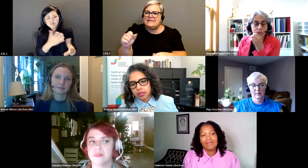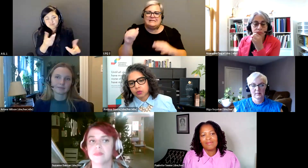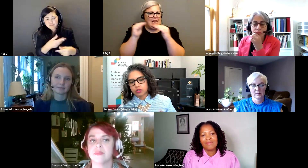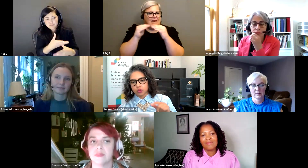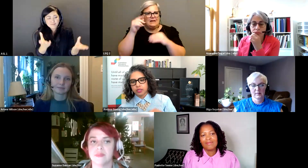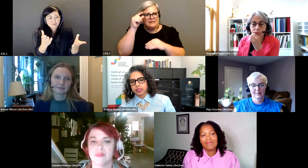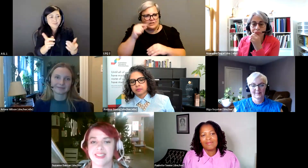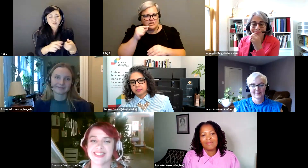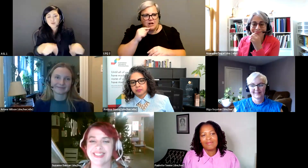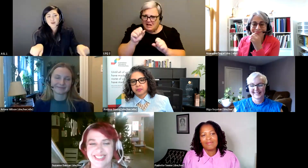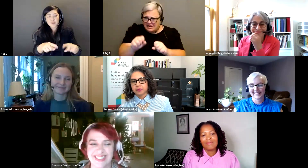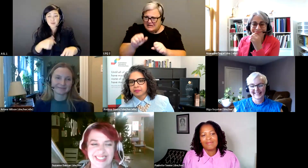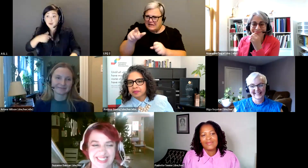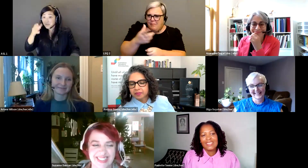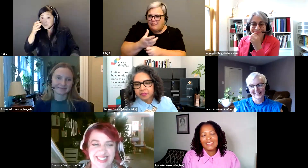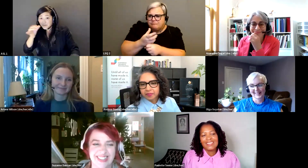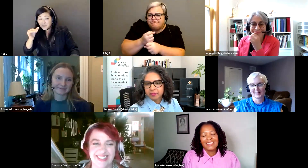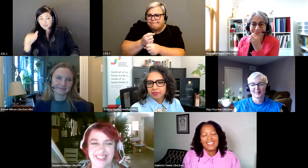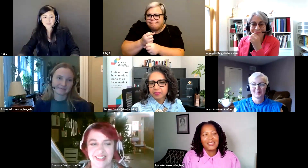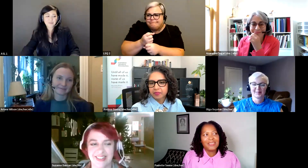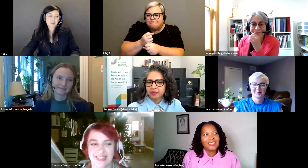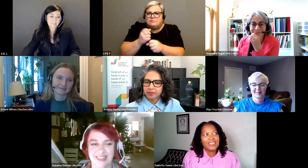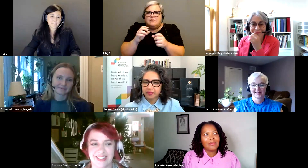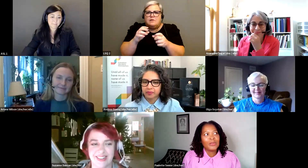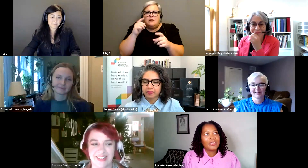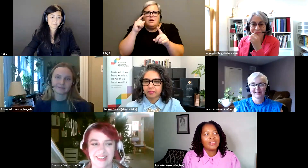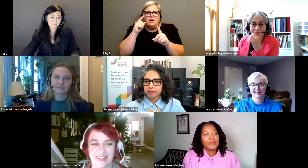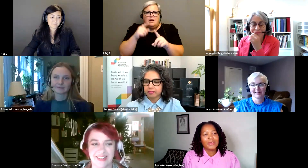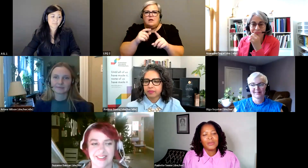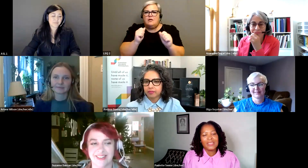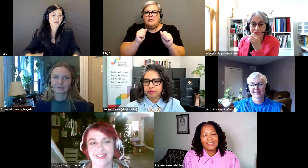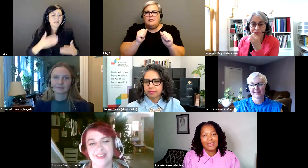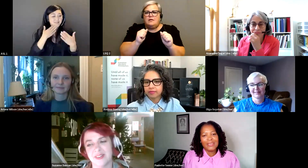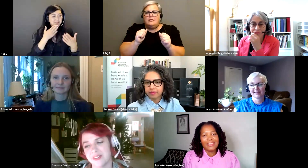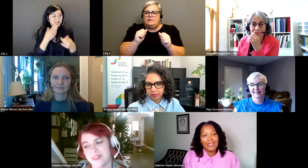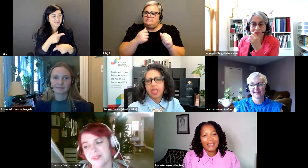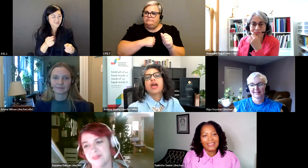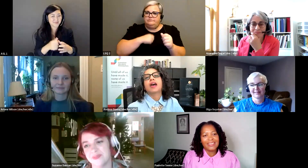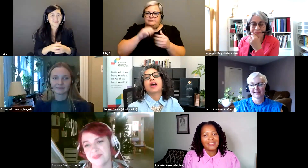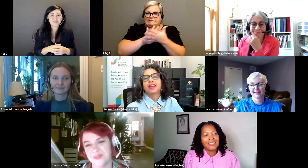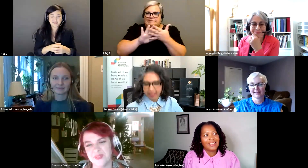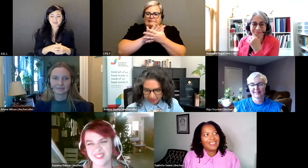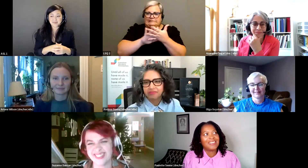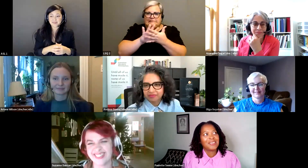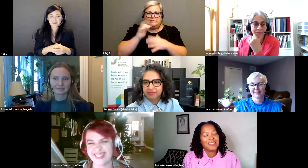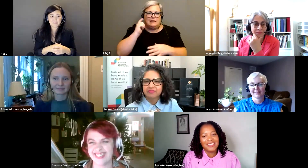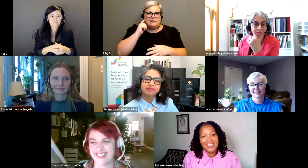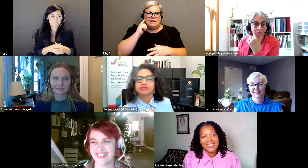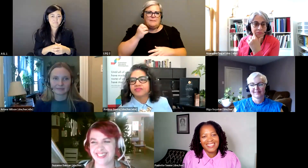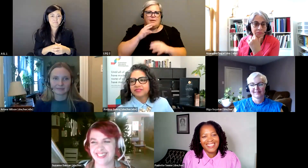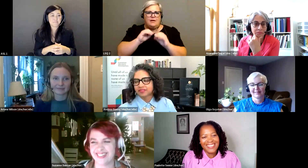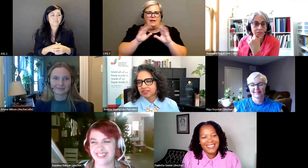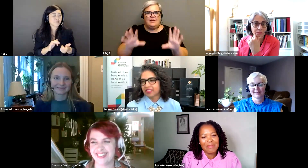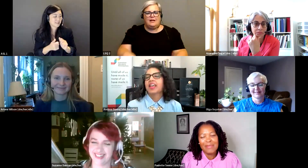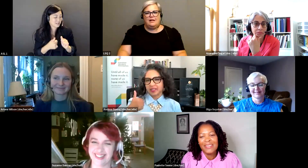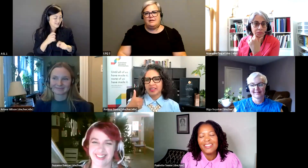I'll be listening as well too, please. Thank you, Andrea. And I'm noticing the word quick. So let me see how I can